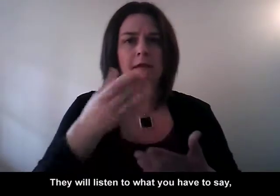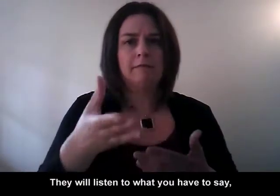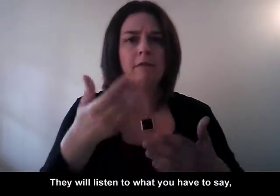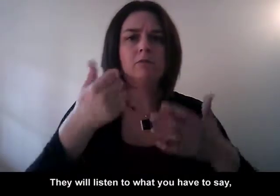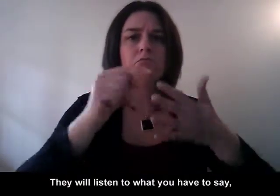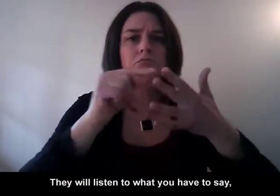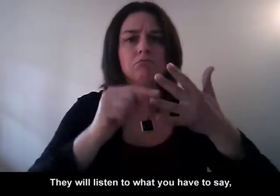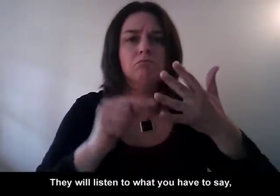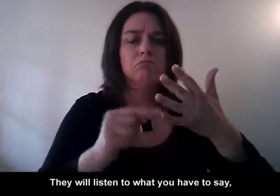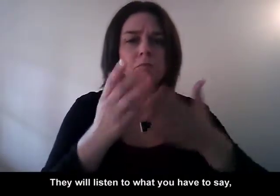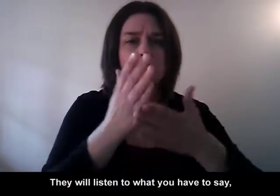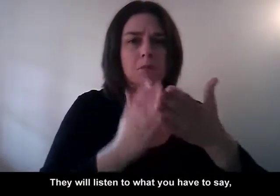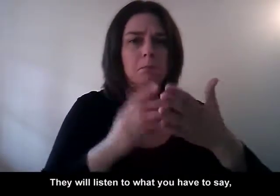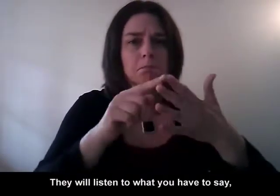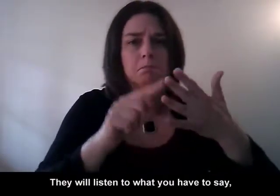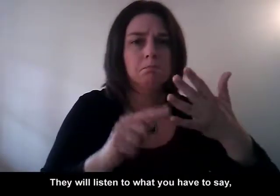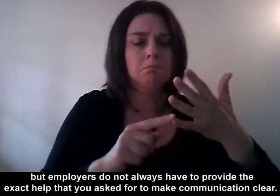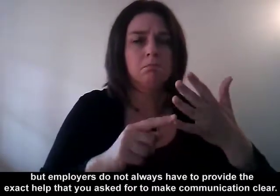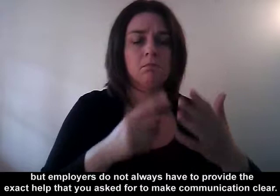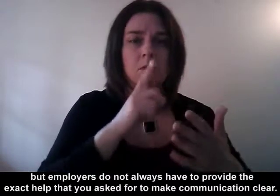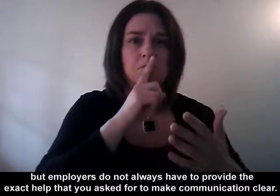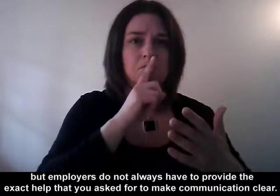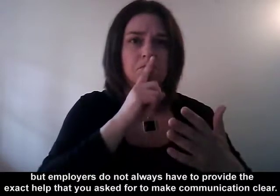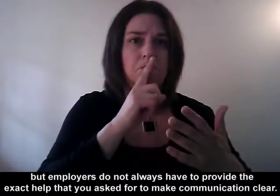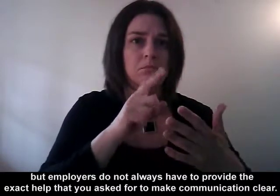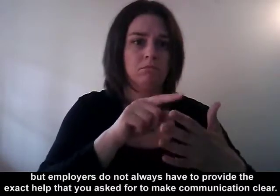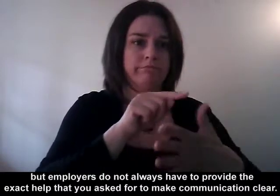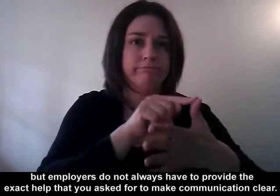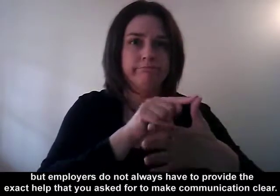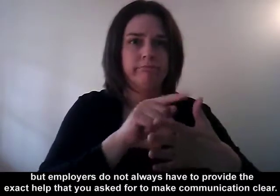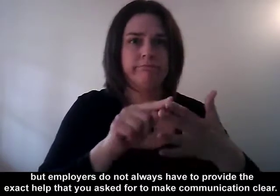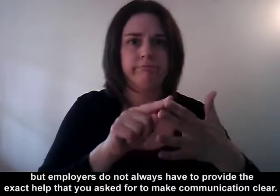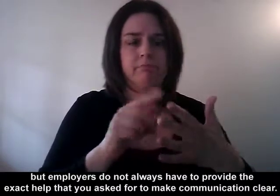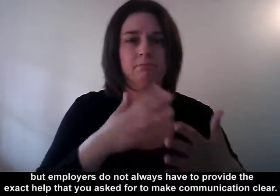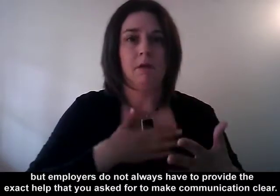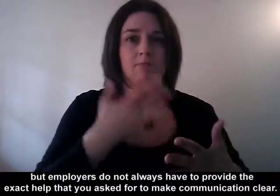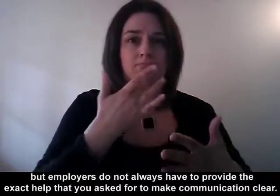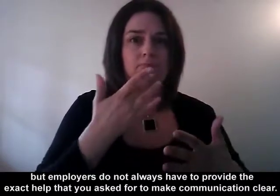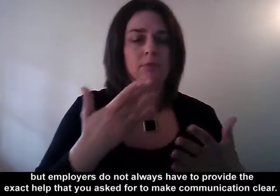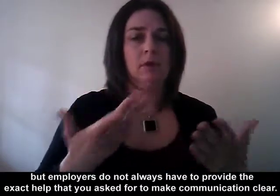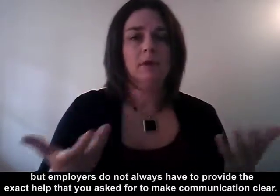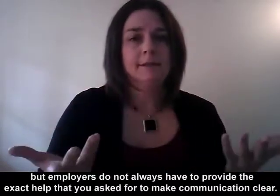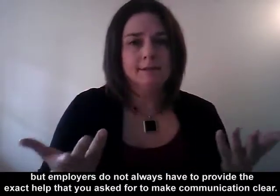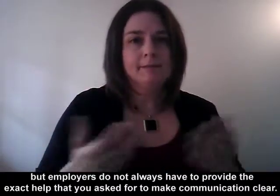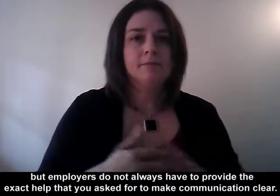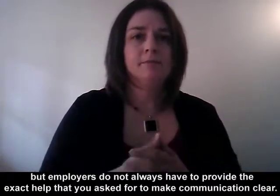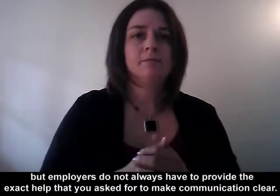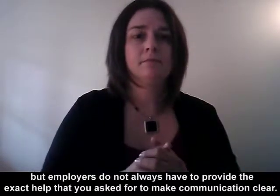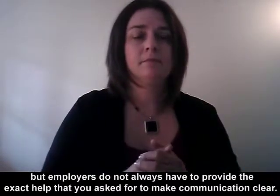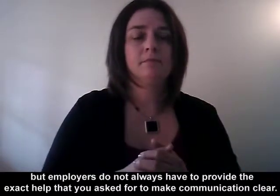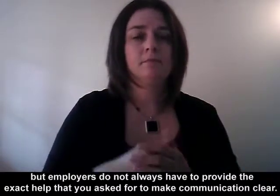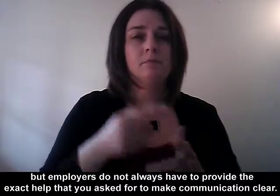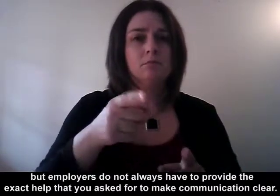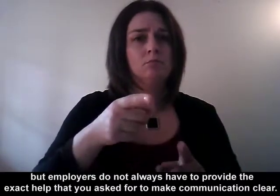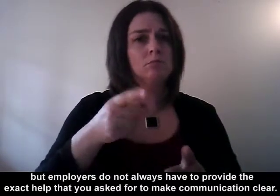They will listen to what you have to say, but employers do not always have to provide the exact help that you asked for to